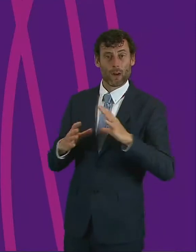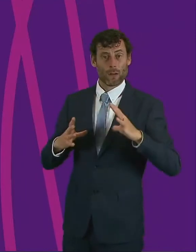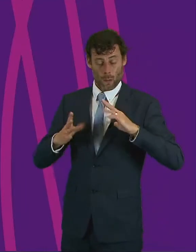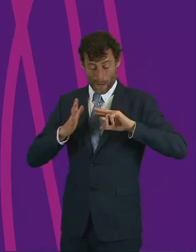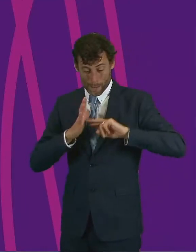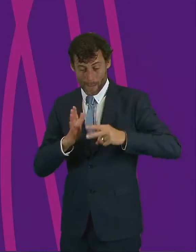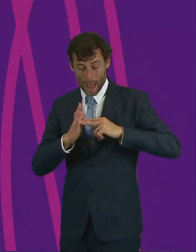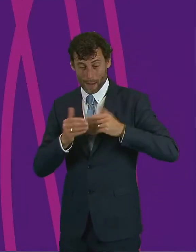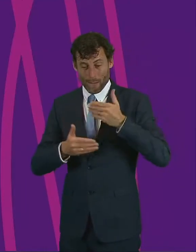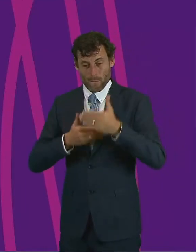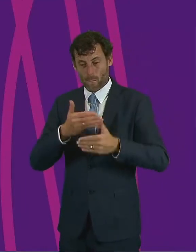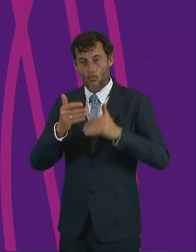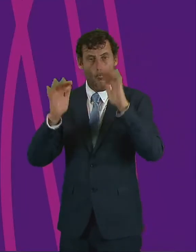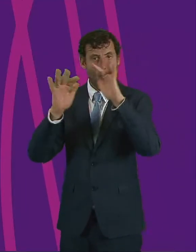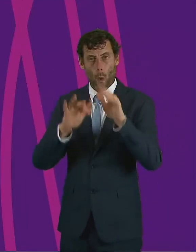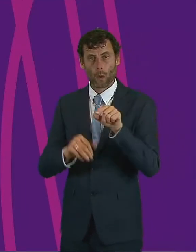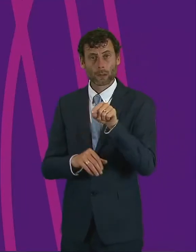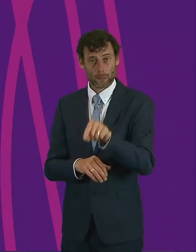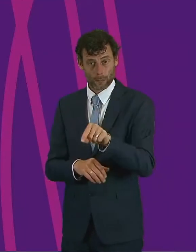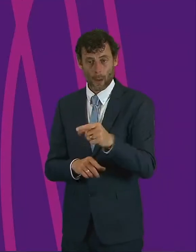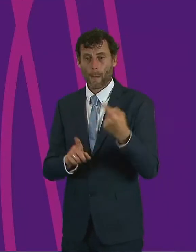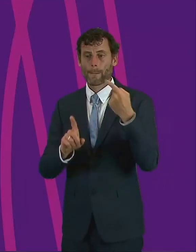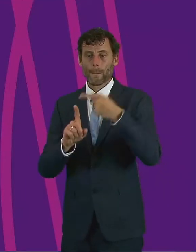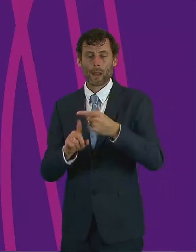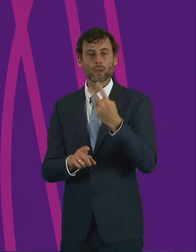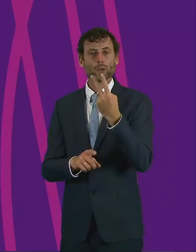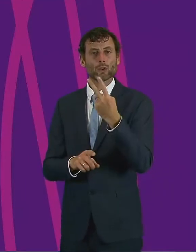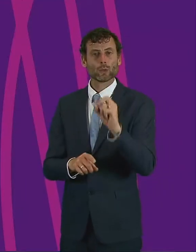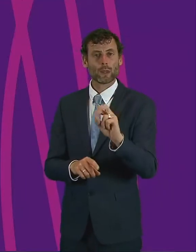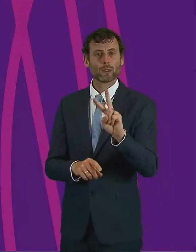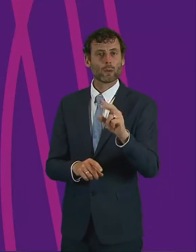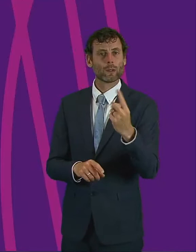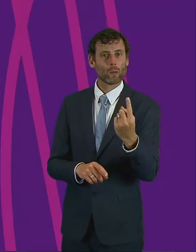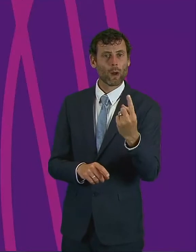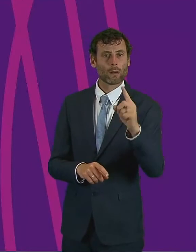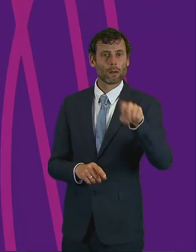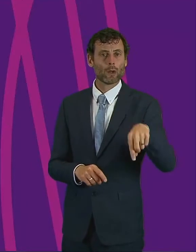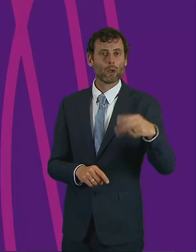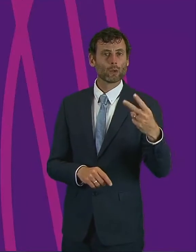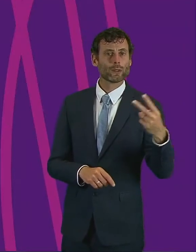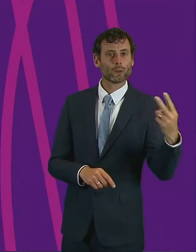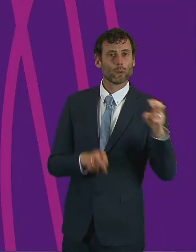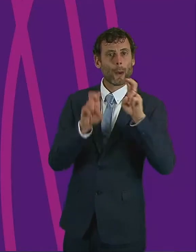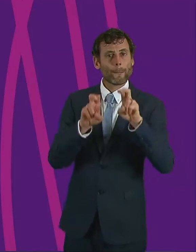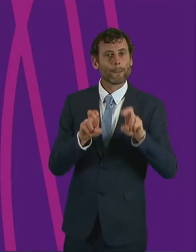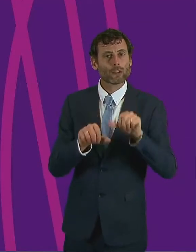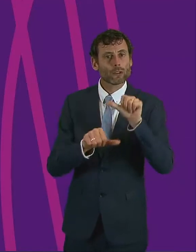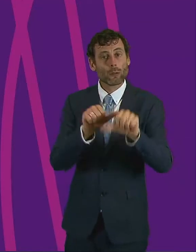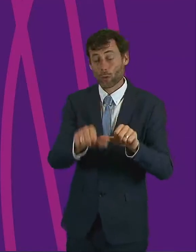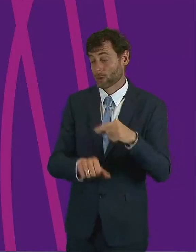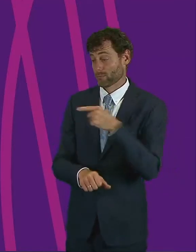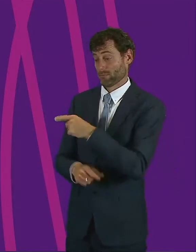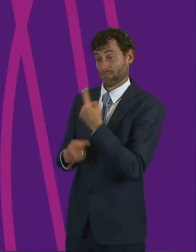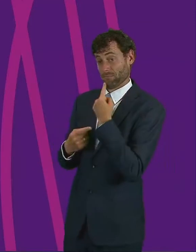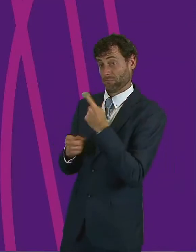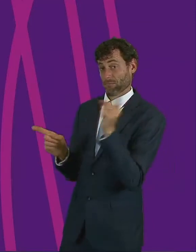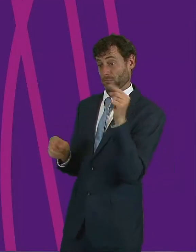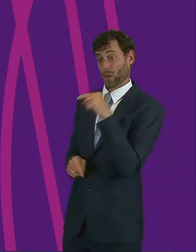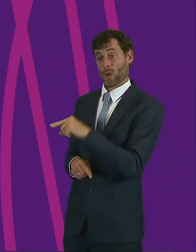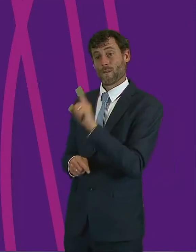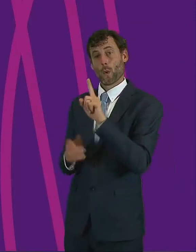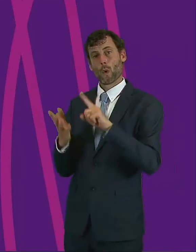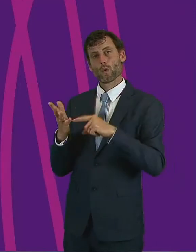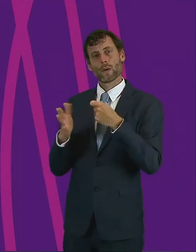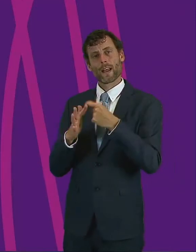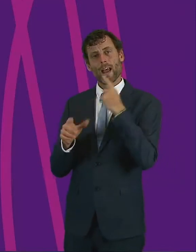the 2021-22 budget process. The Chancellor's economic update provided an opportunity for the UK Government to